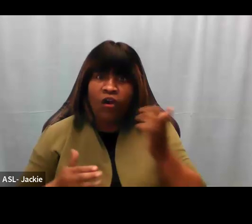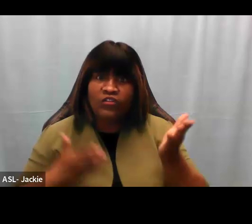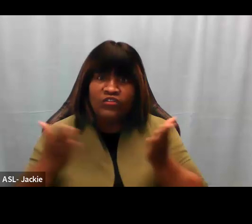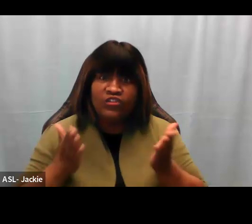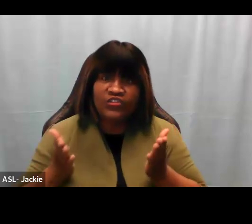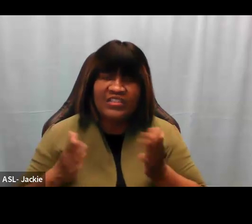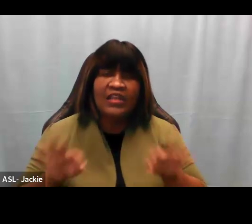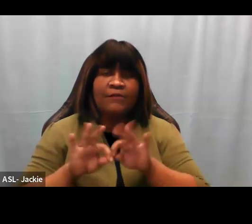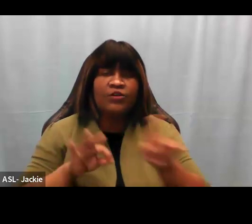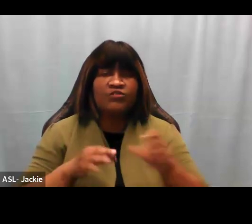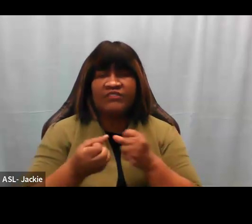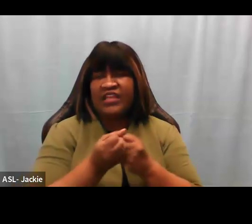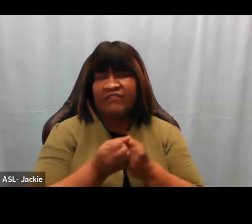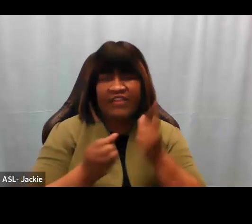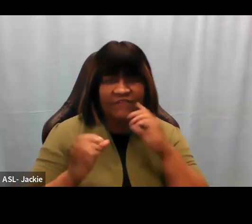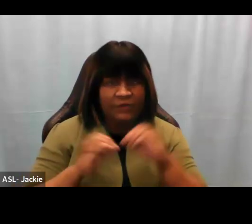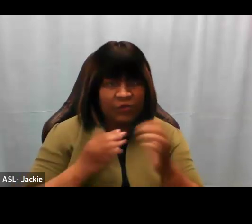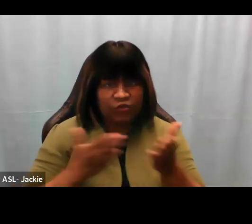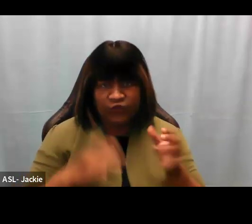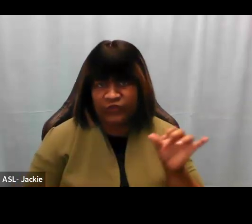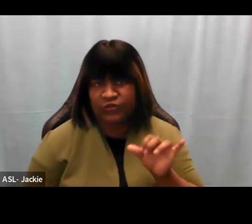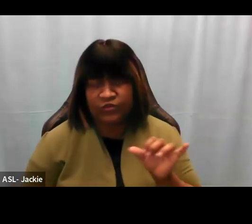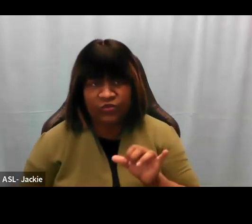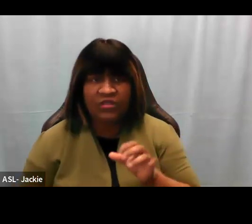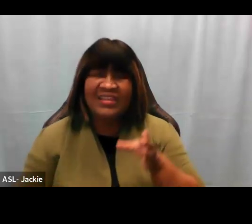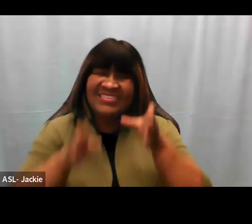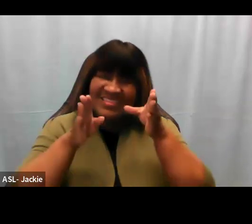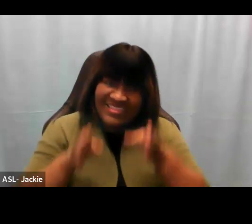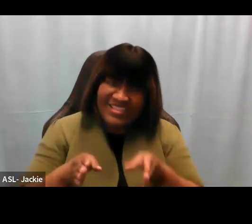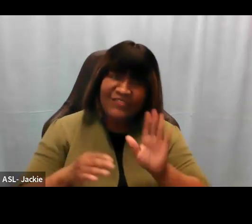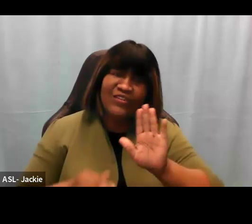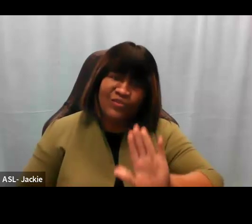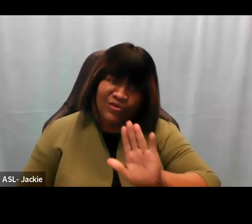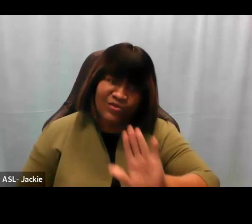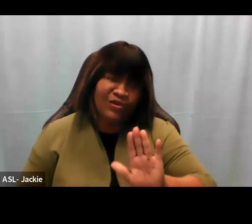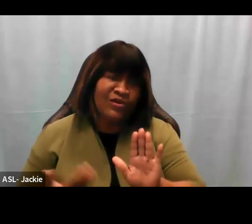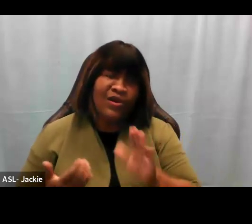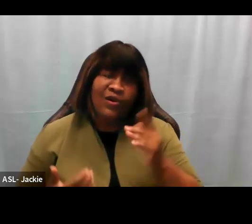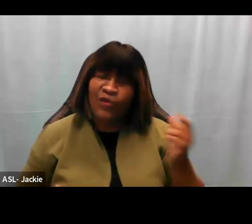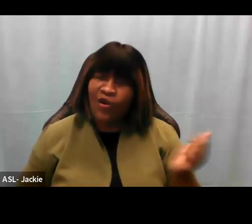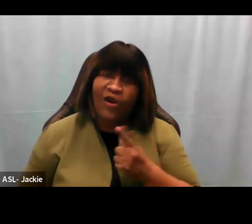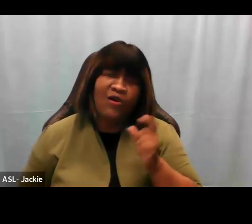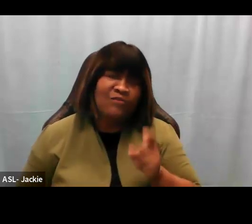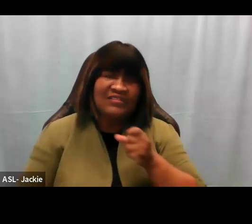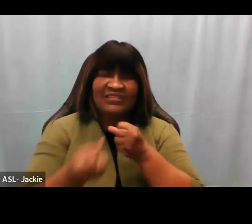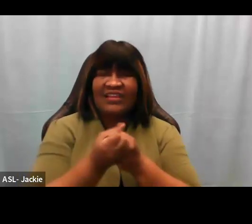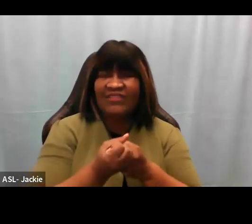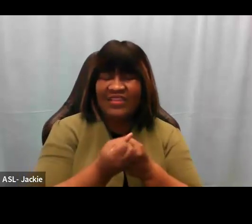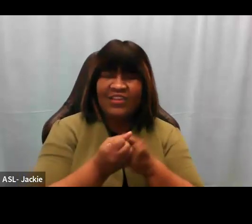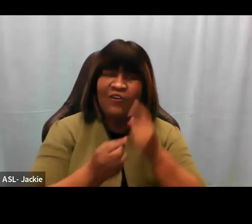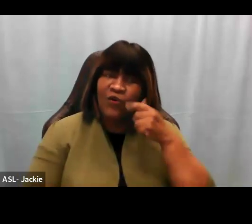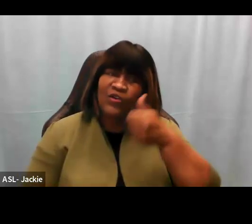have to advocate for more. It's the individuals, we all have to advocate for